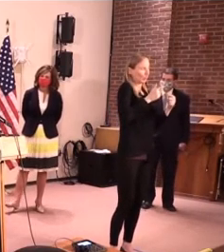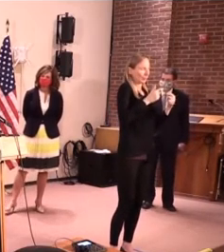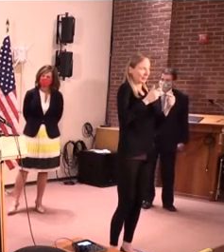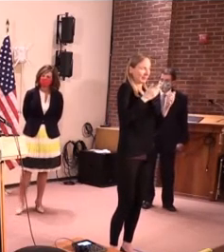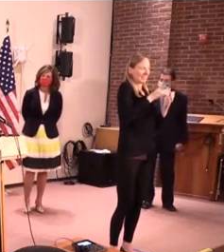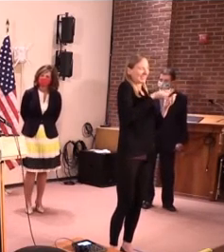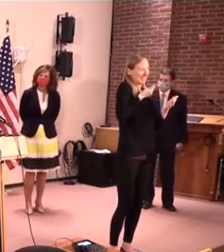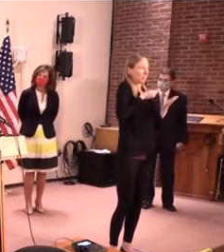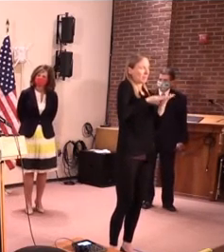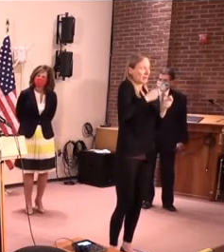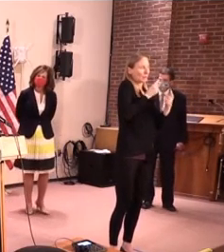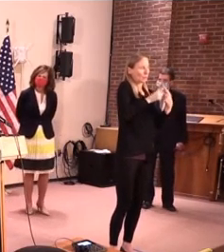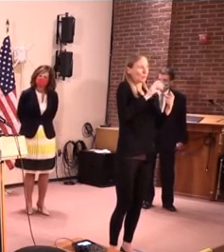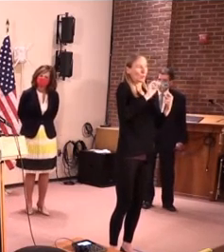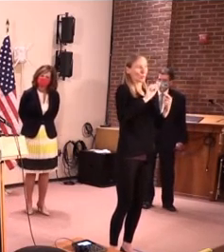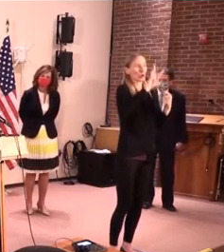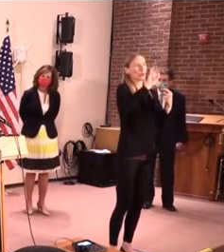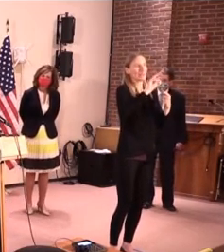your question.